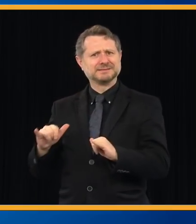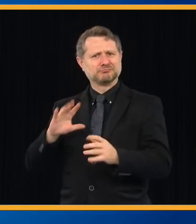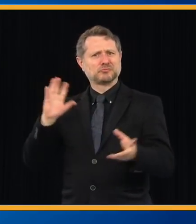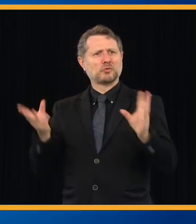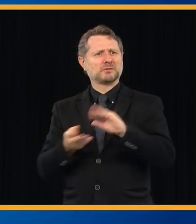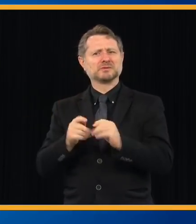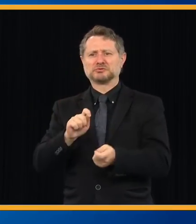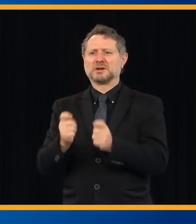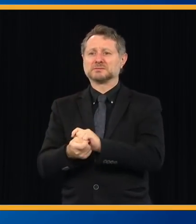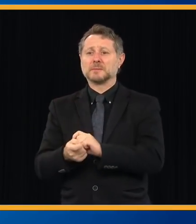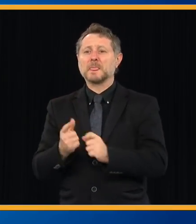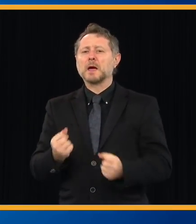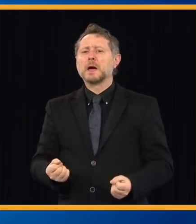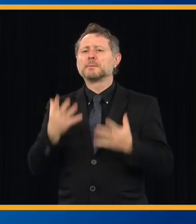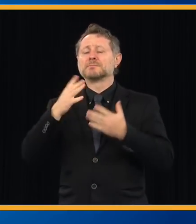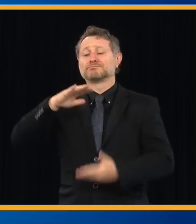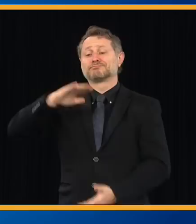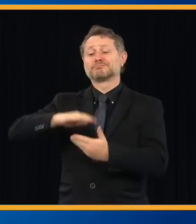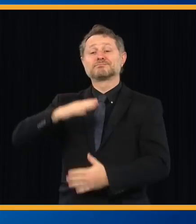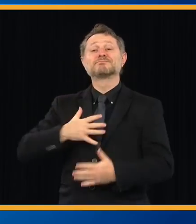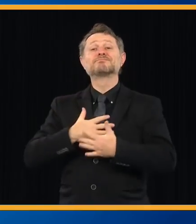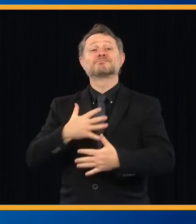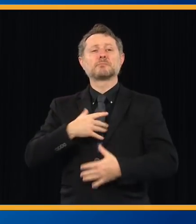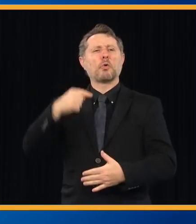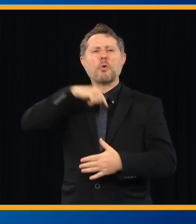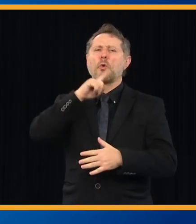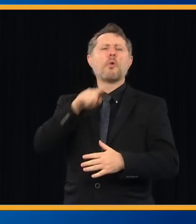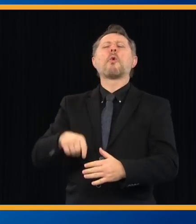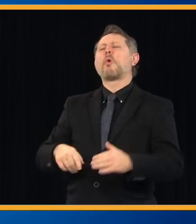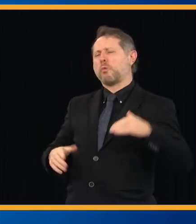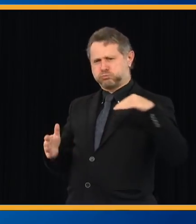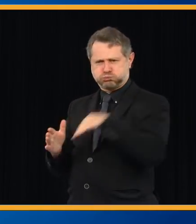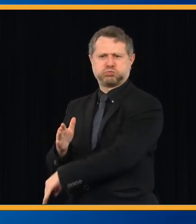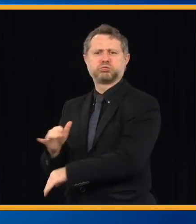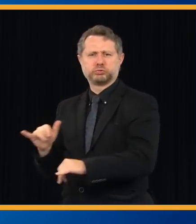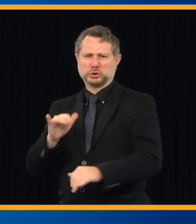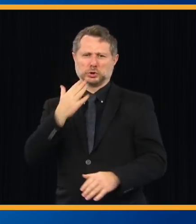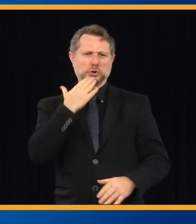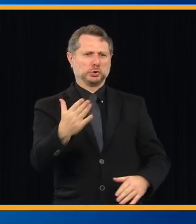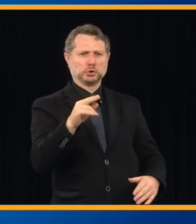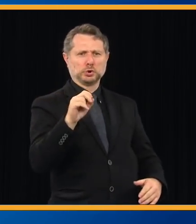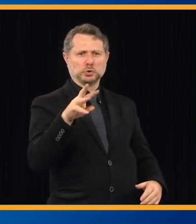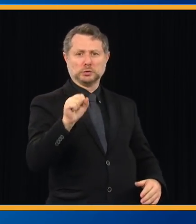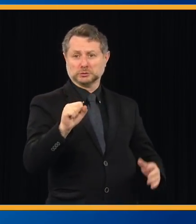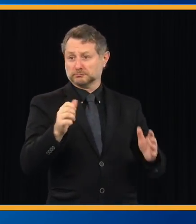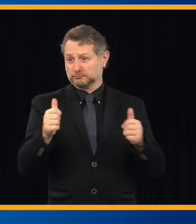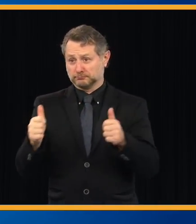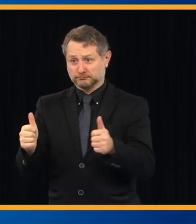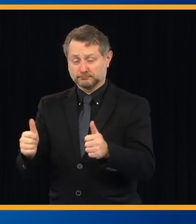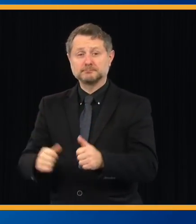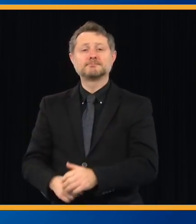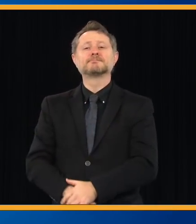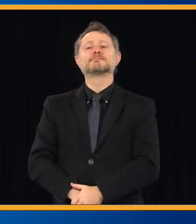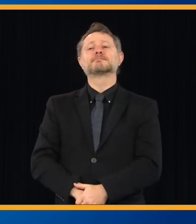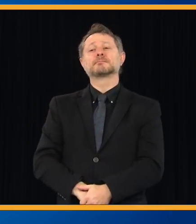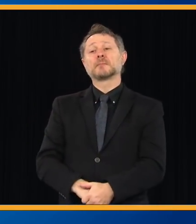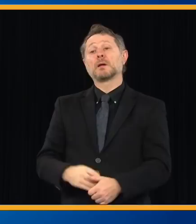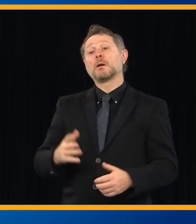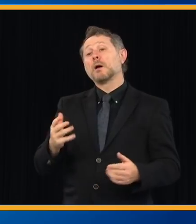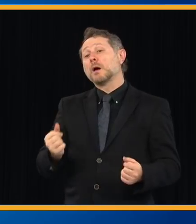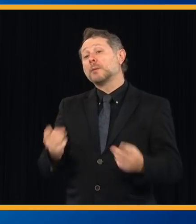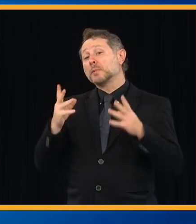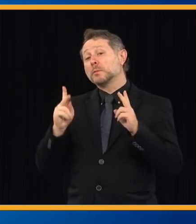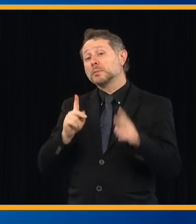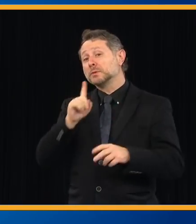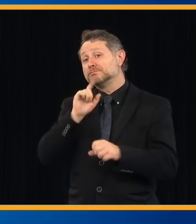Change in intubations is also down, and that's really good news. The percentage of people once